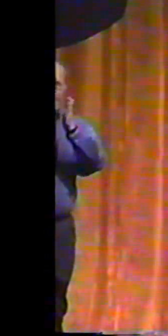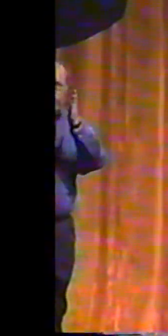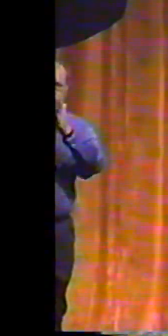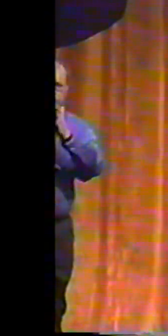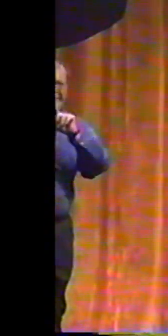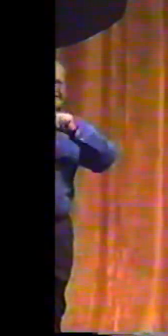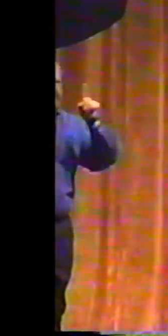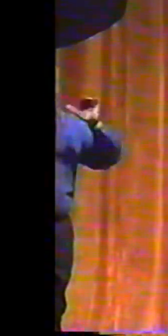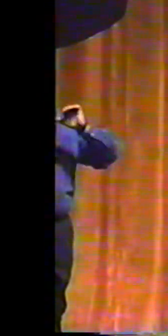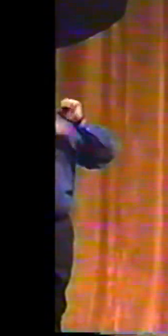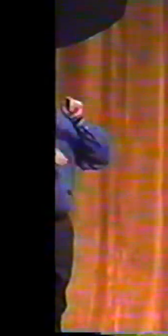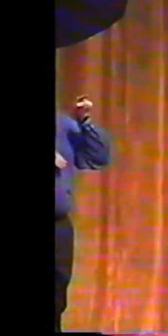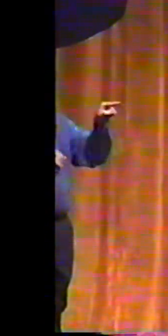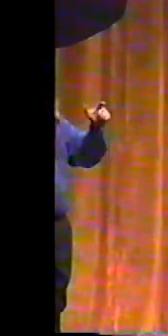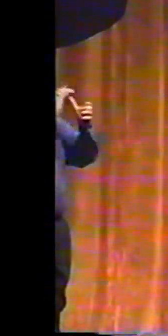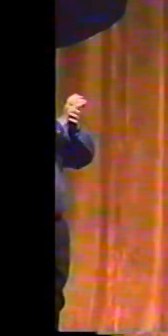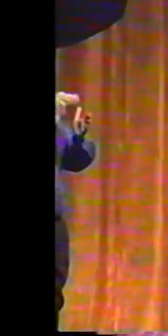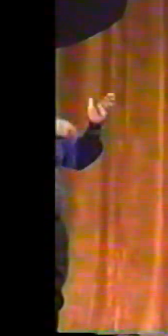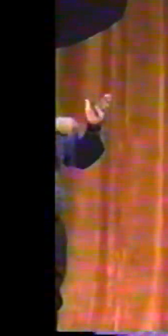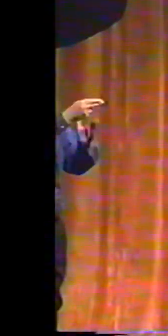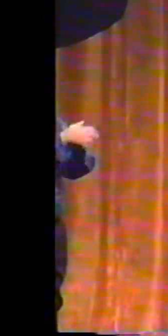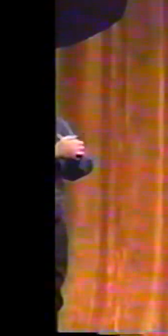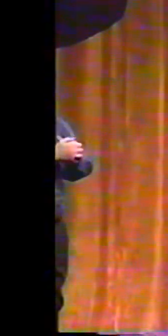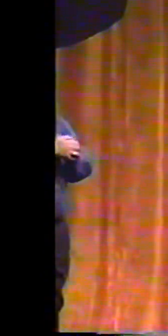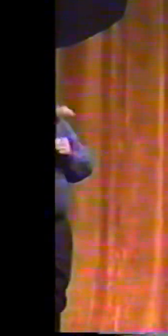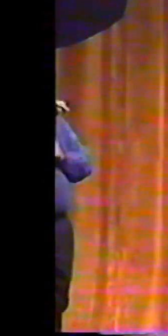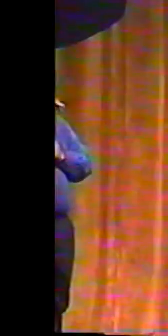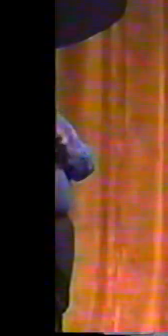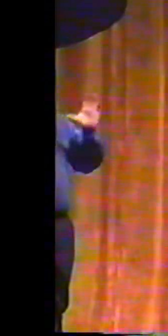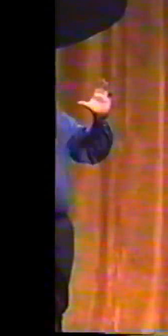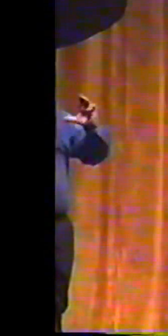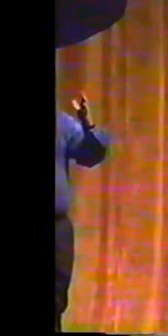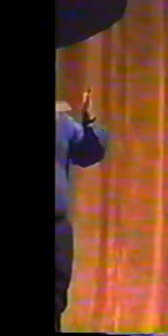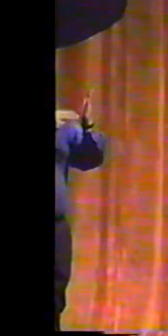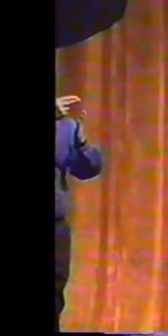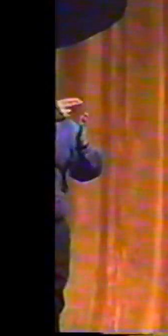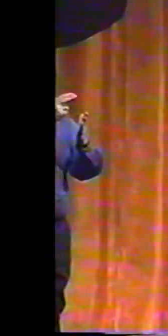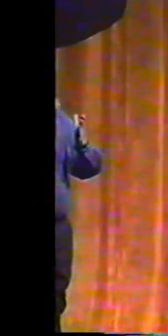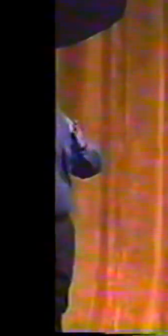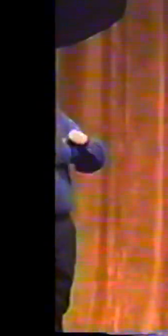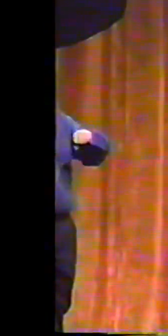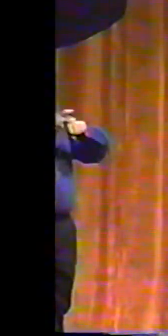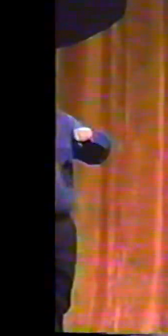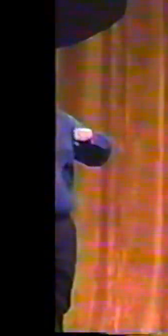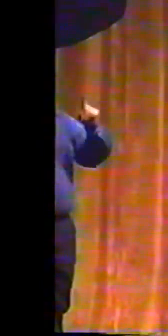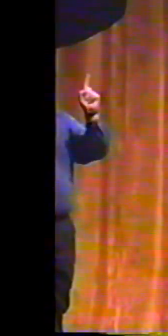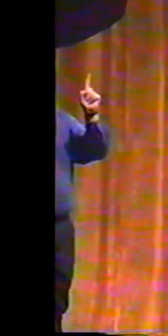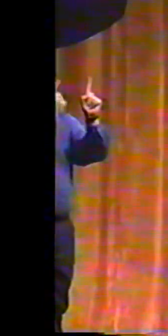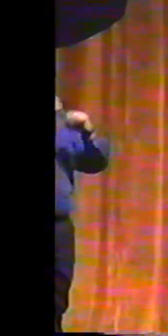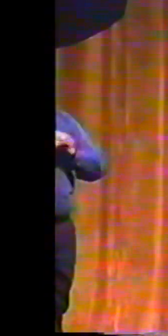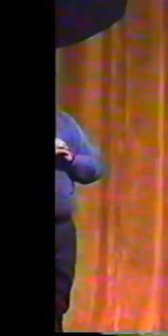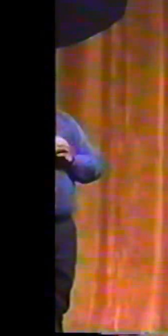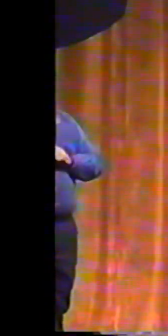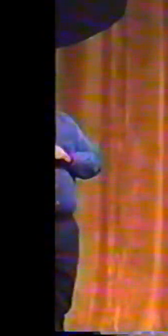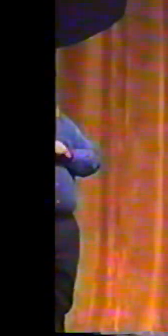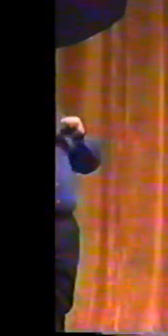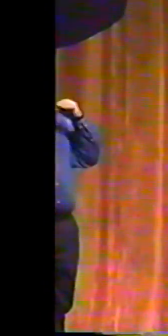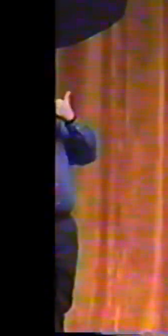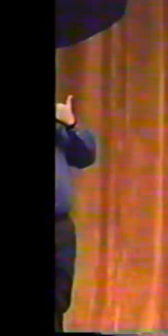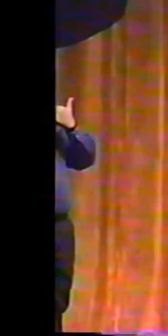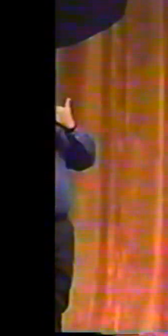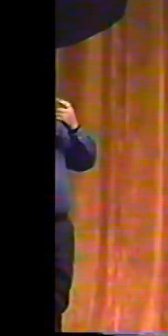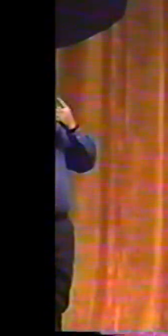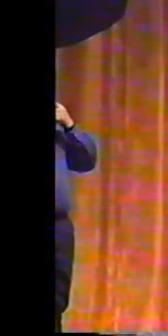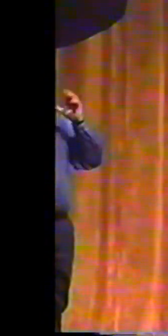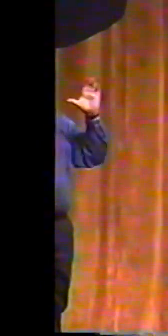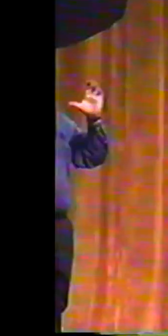not often attained. But our challenge is this, is oftentimes to sort out what can be not just both sides of the story,